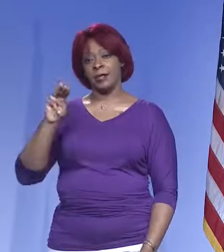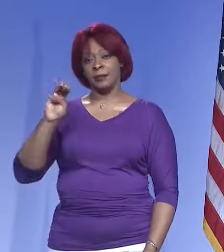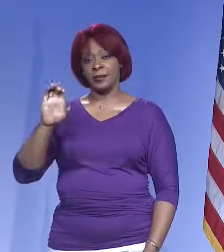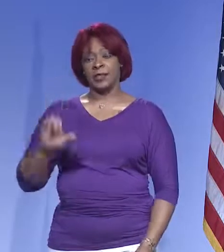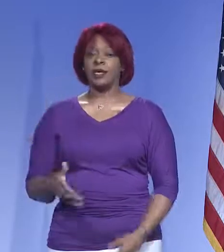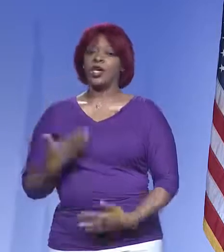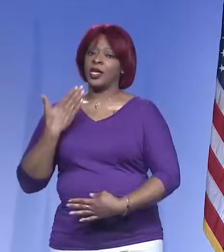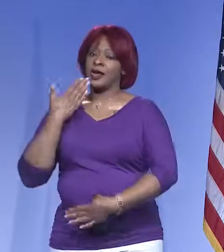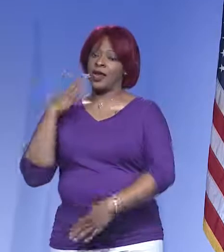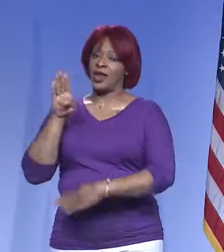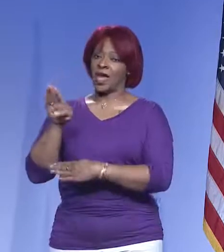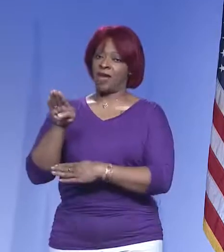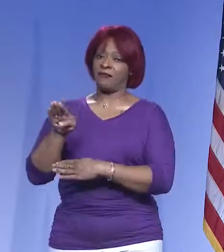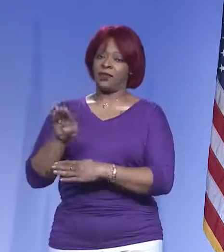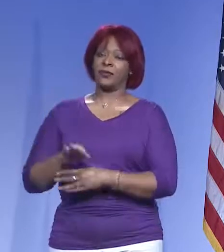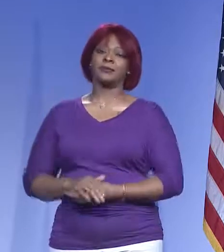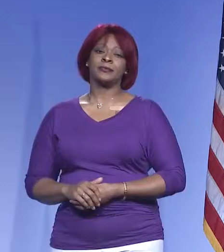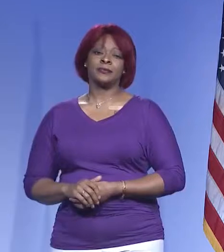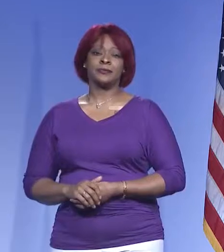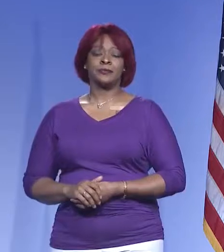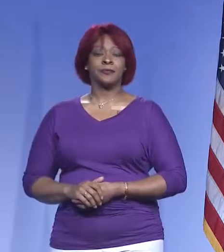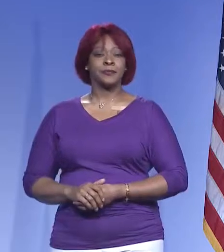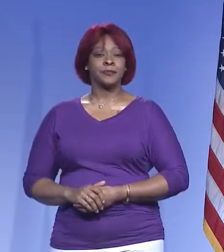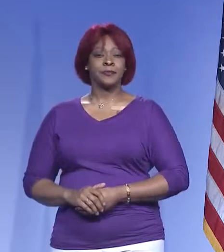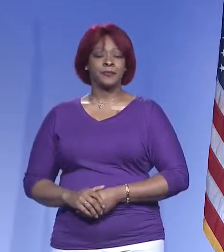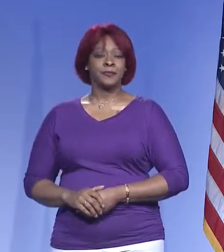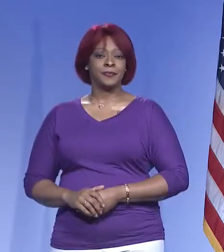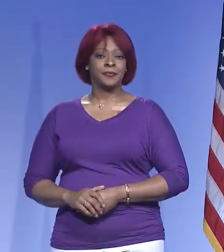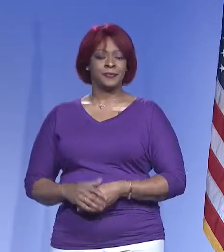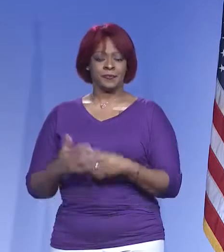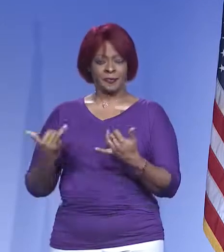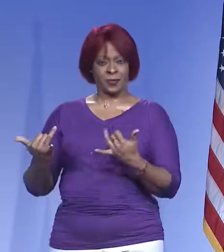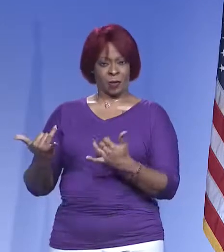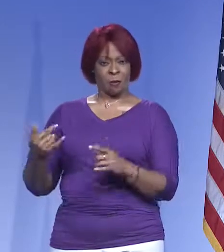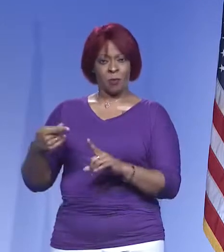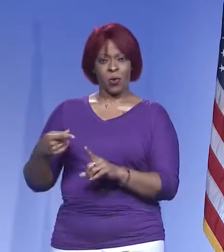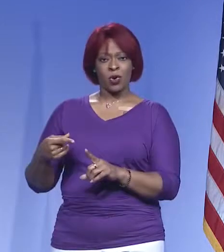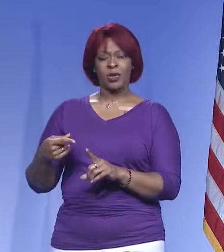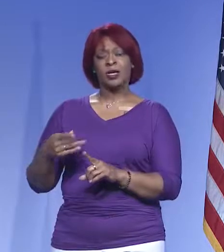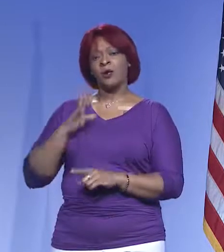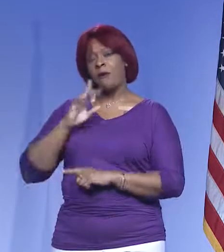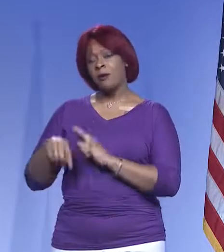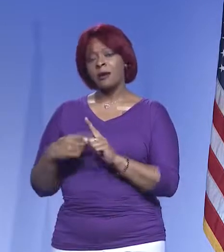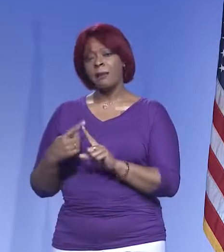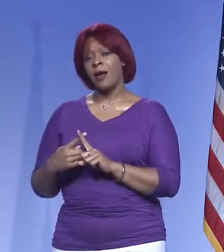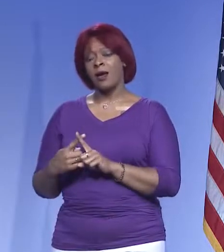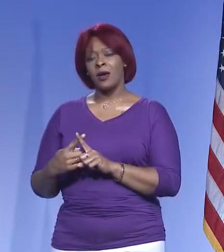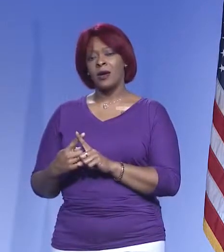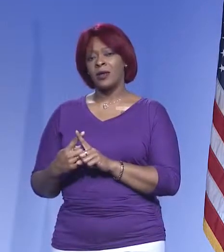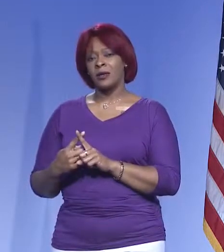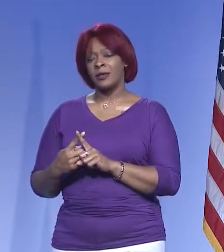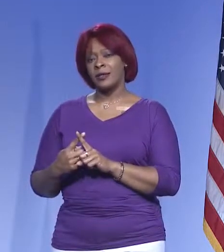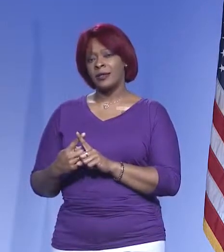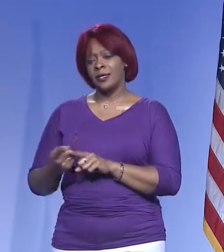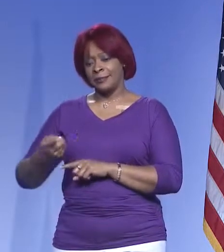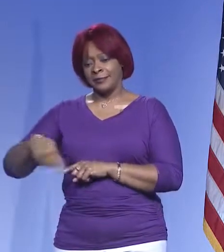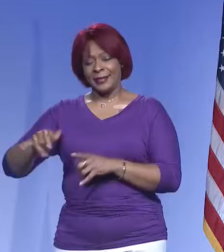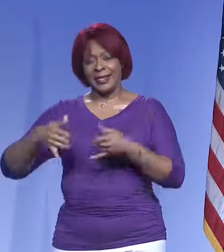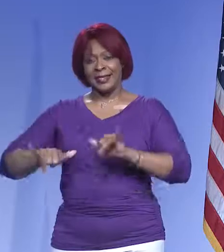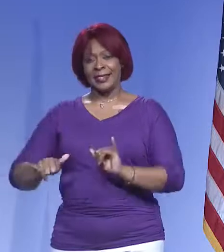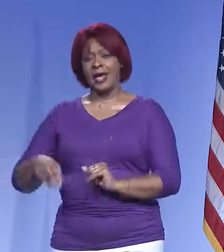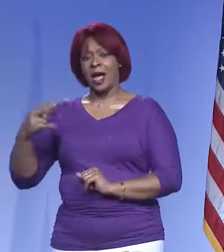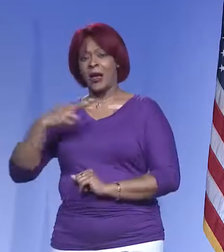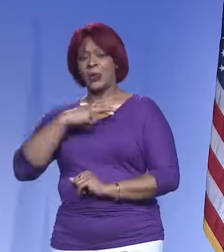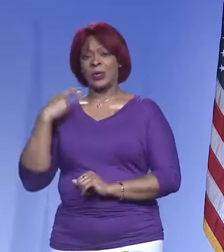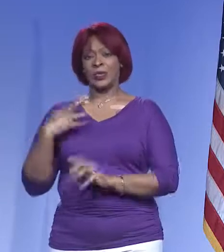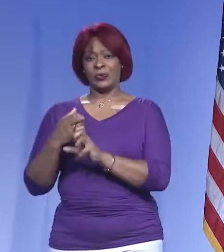Good afternoon. Talking about this point where we are when it comes to those still at risk of the